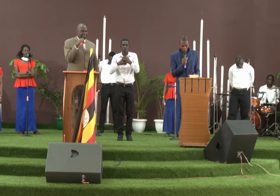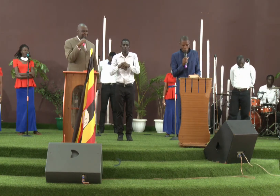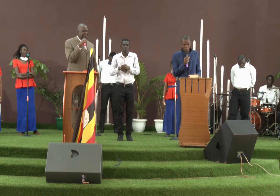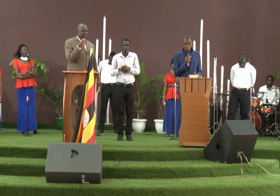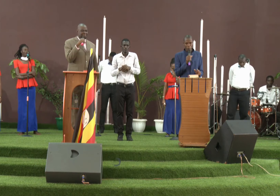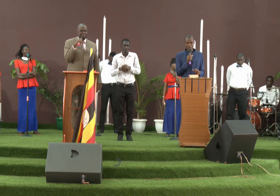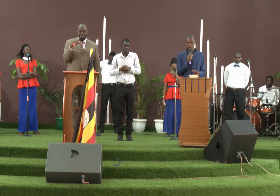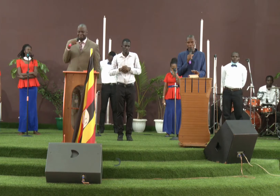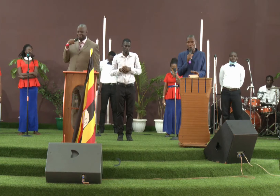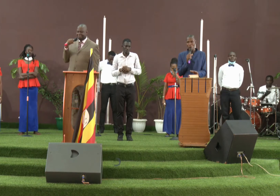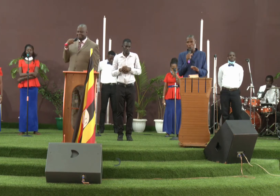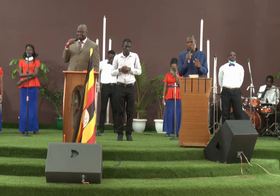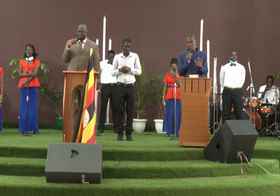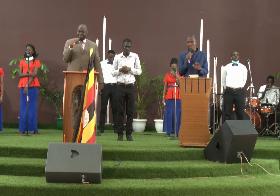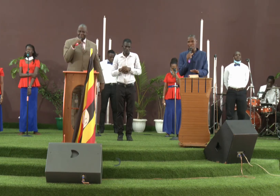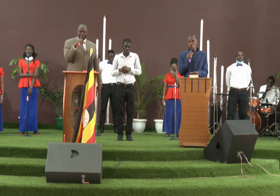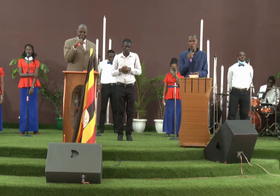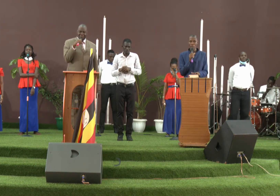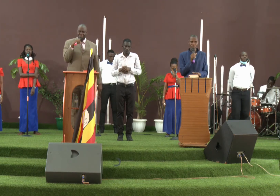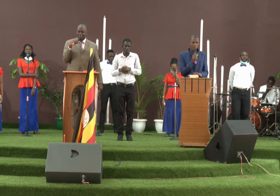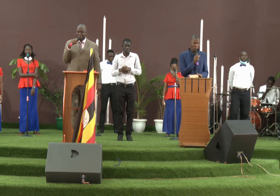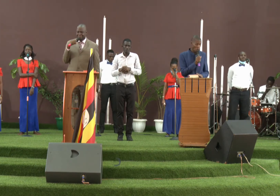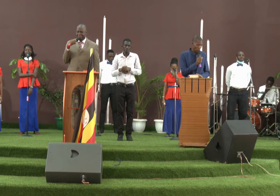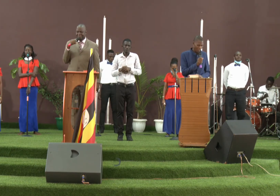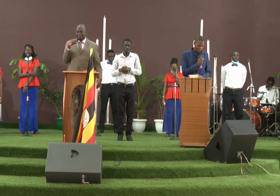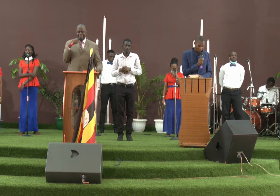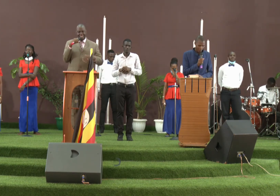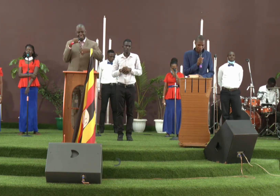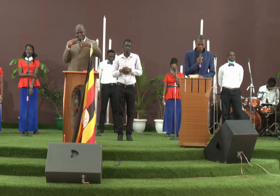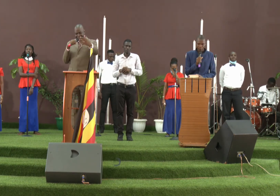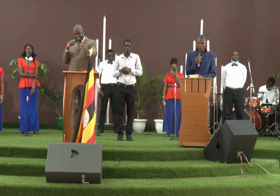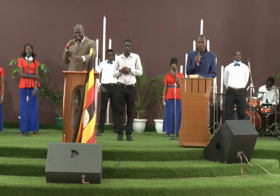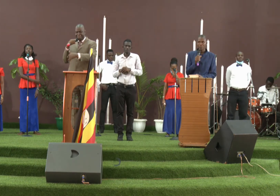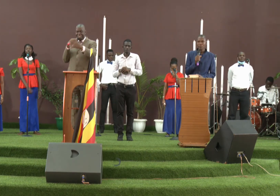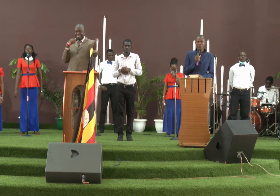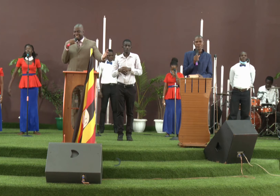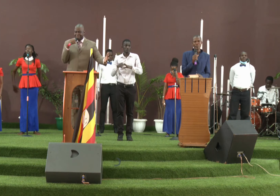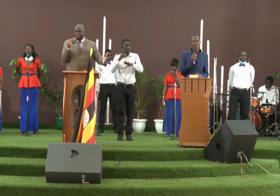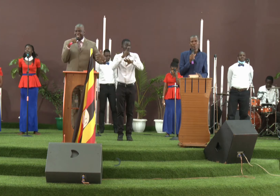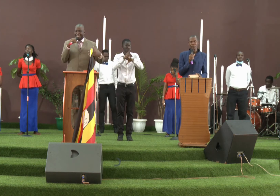productive. I feel we need to pray for our future such that we may be more